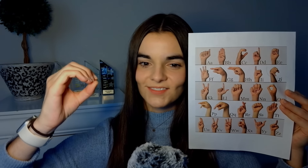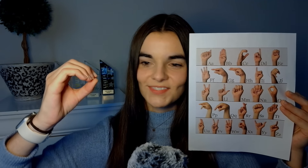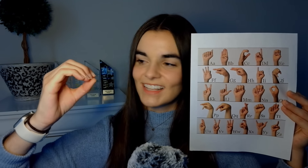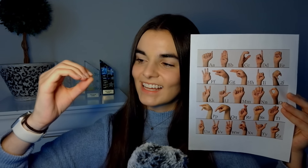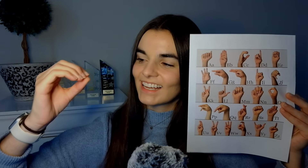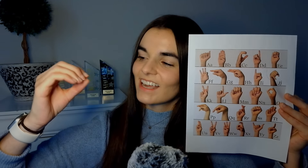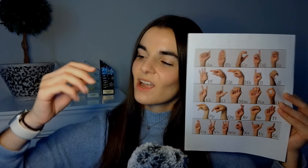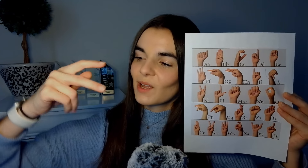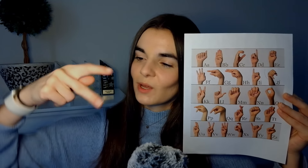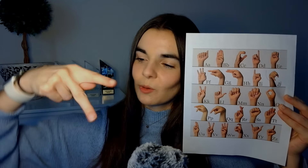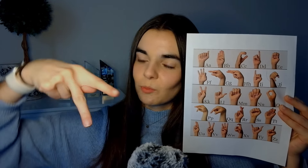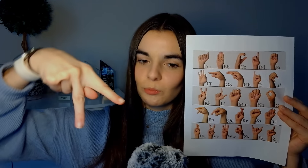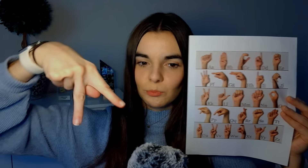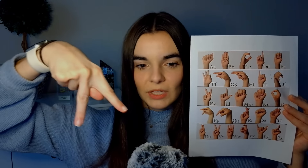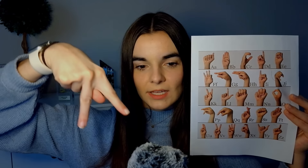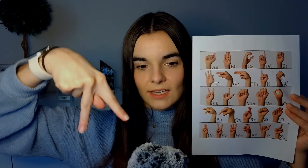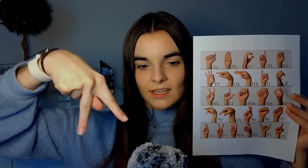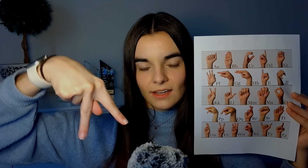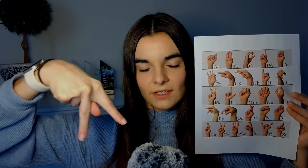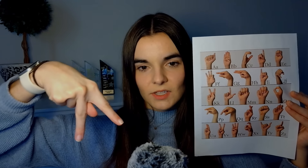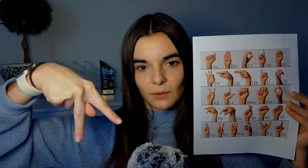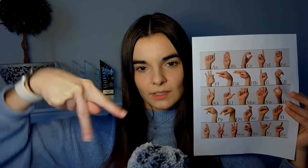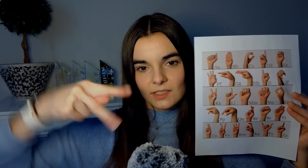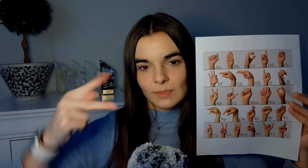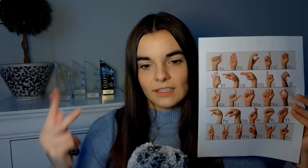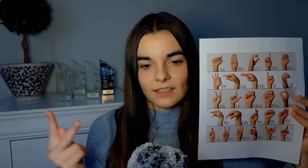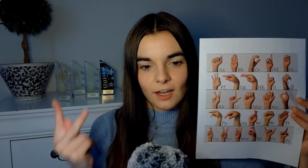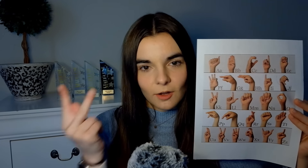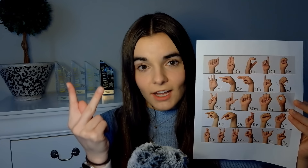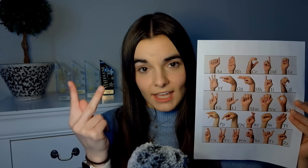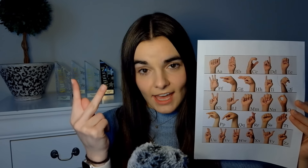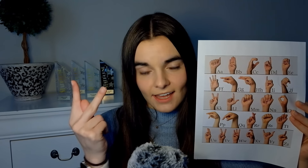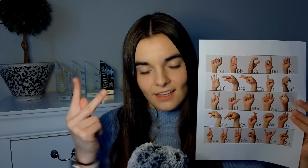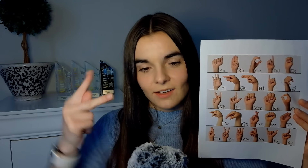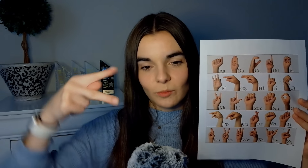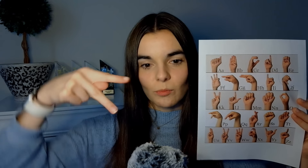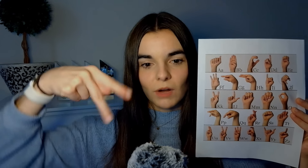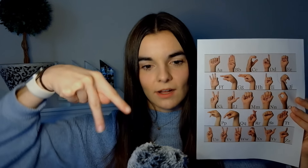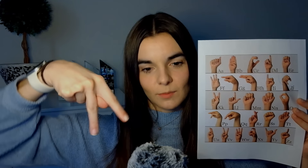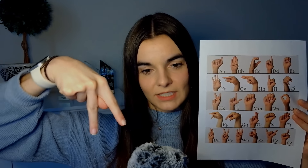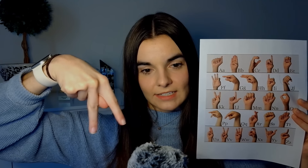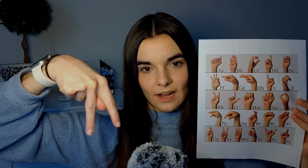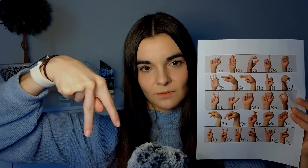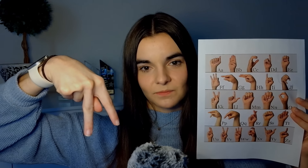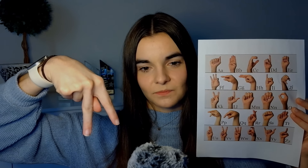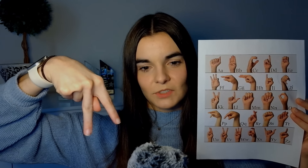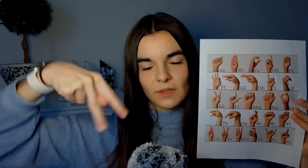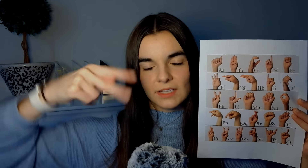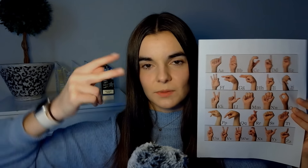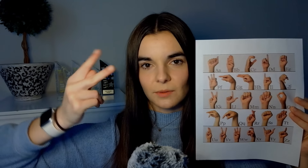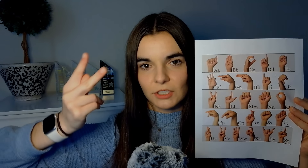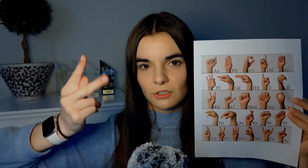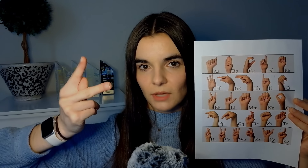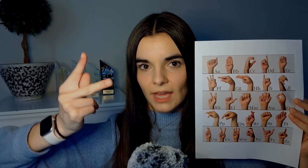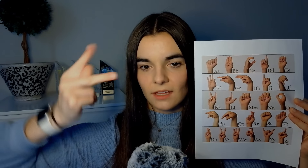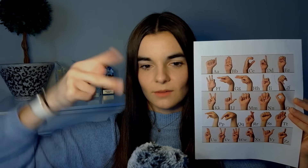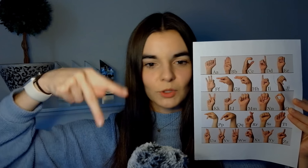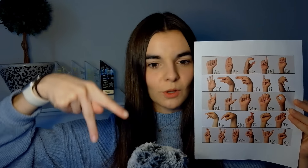it? P is going to be a K, but upside down. So that's why when you do K, you don't want it